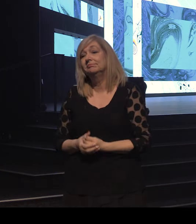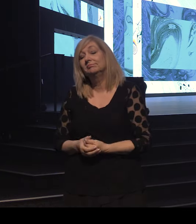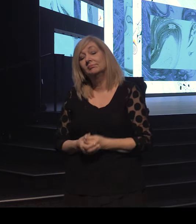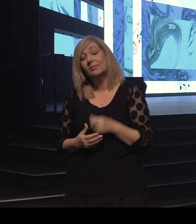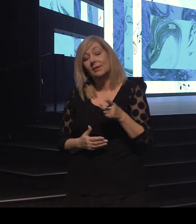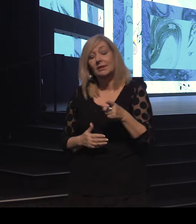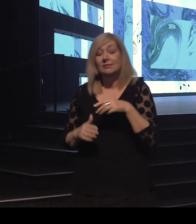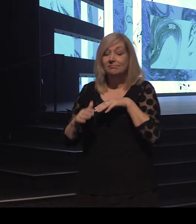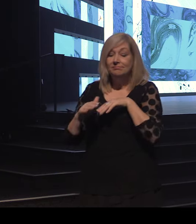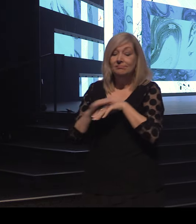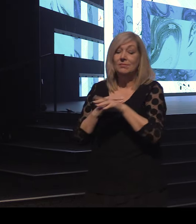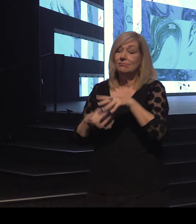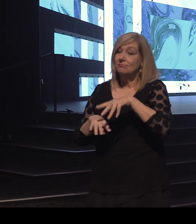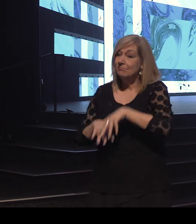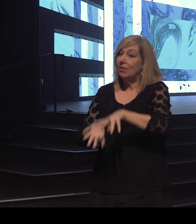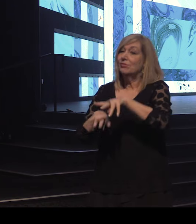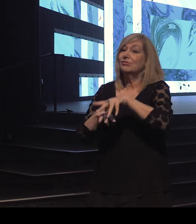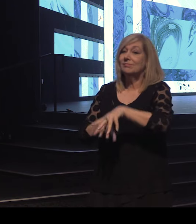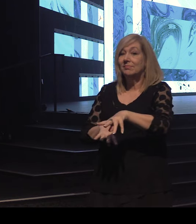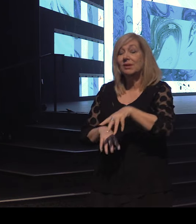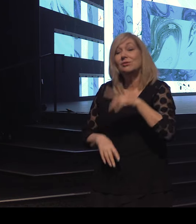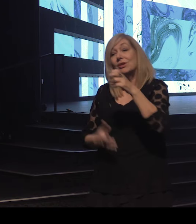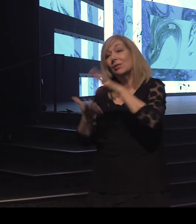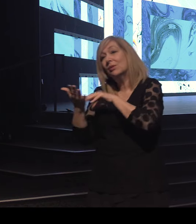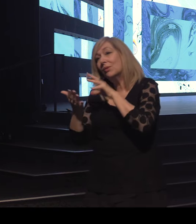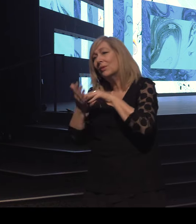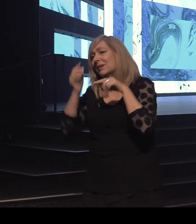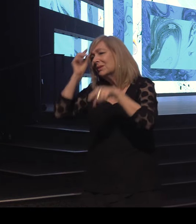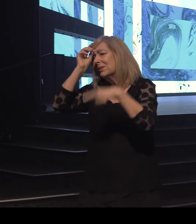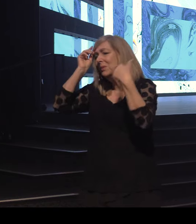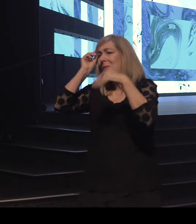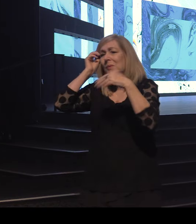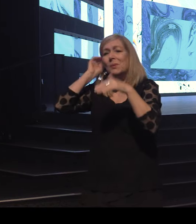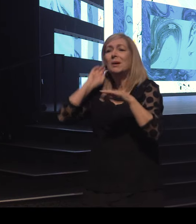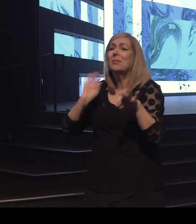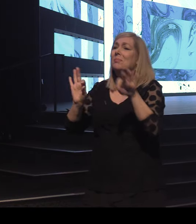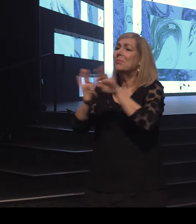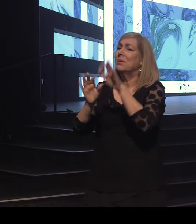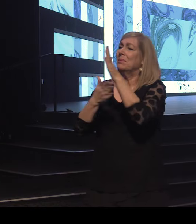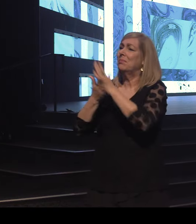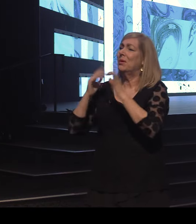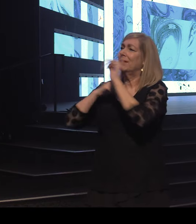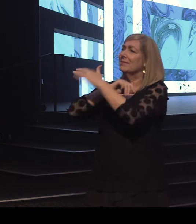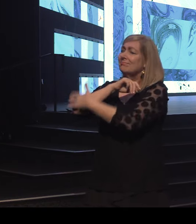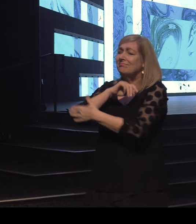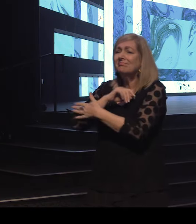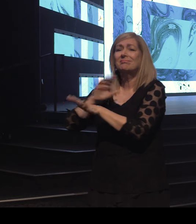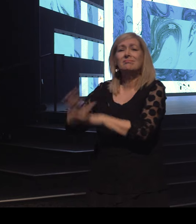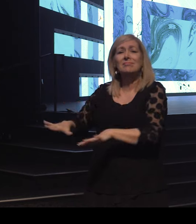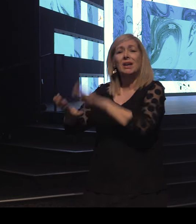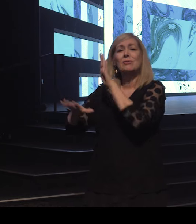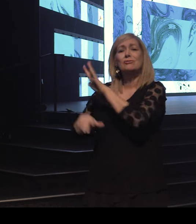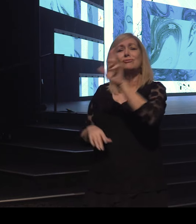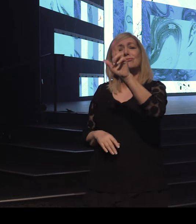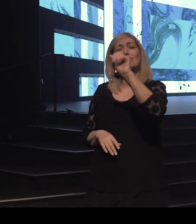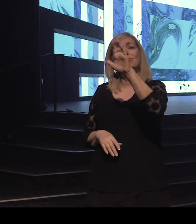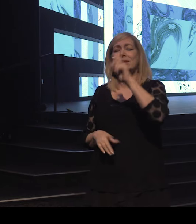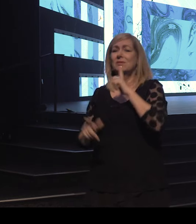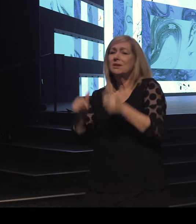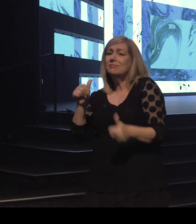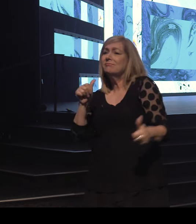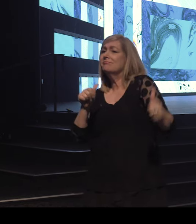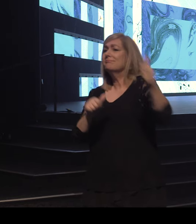She got to march in uniform. She learned that she was such an important part of her nation and how her race was